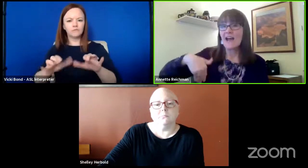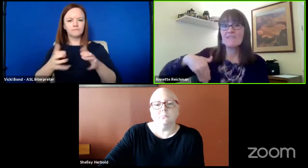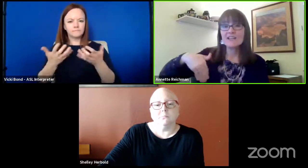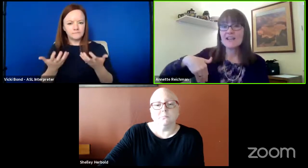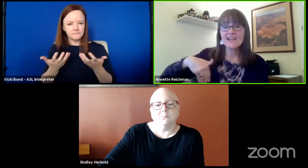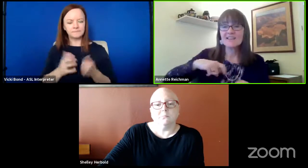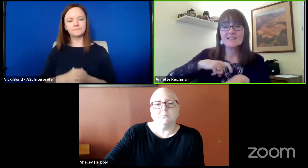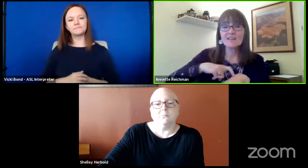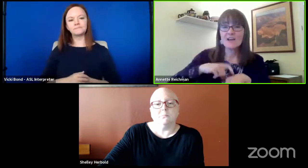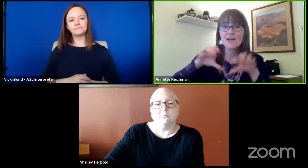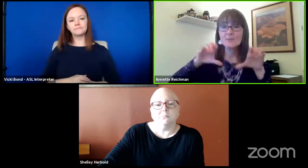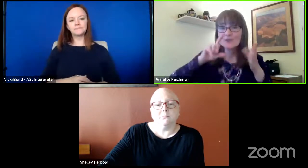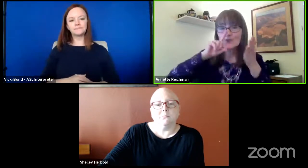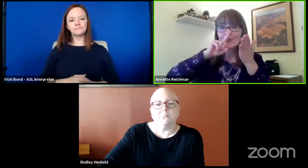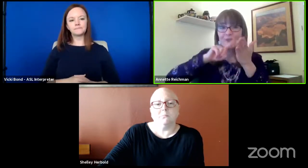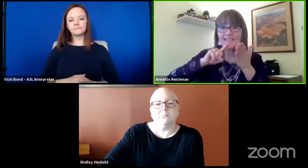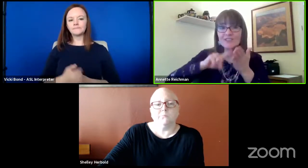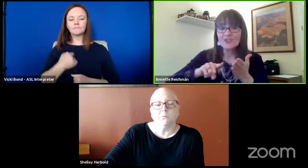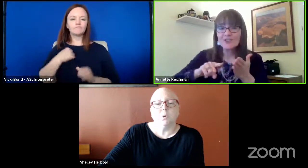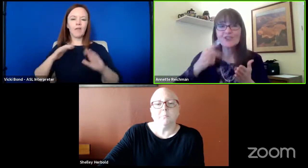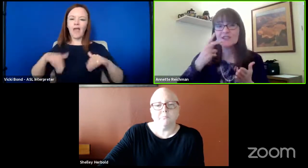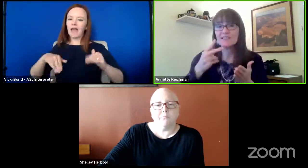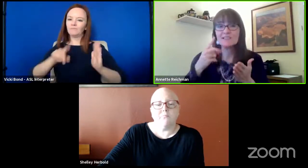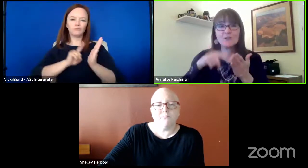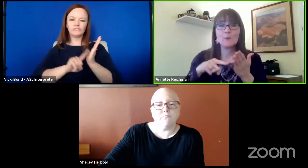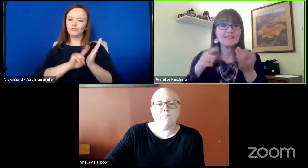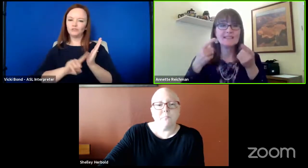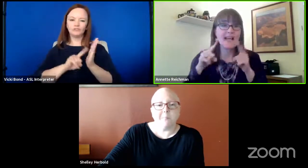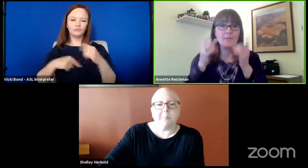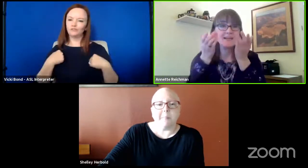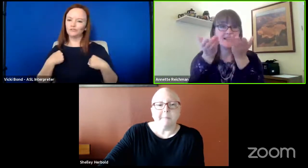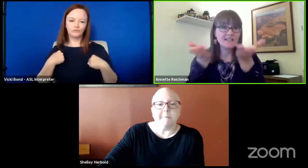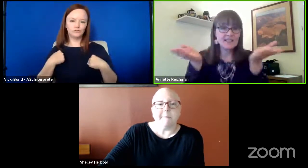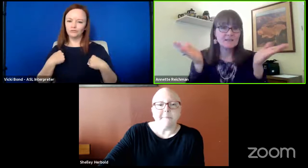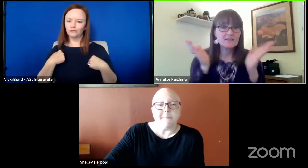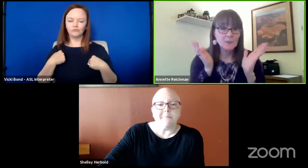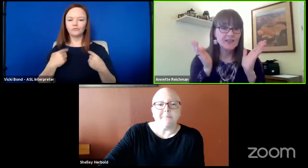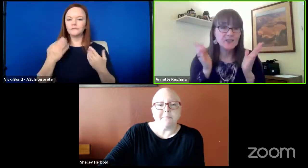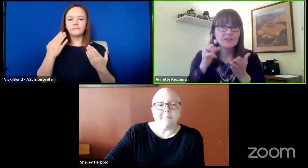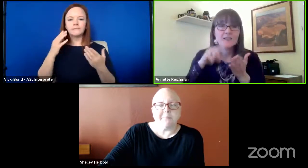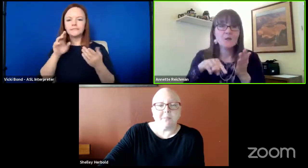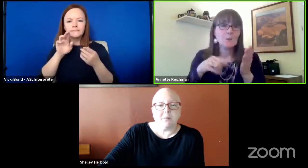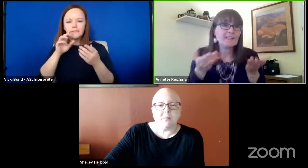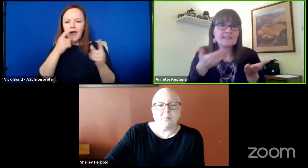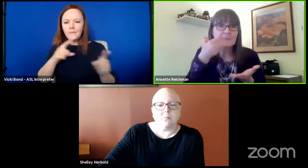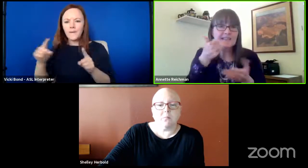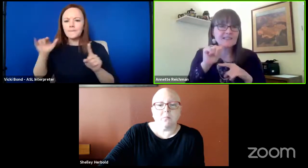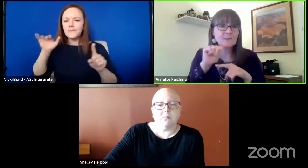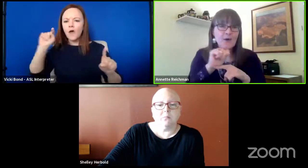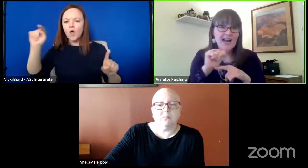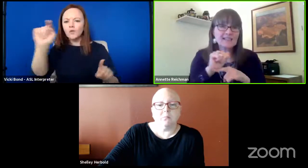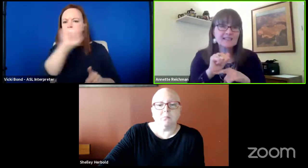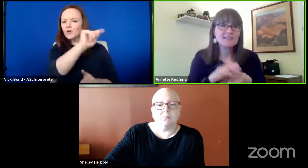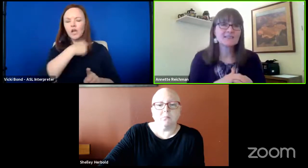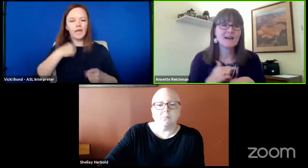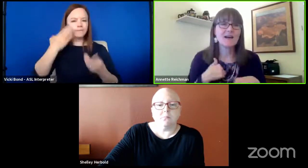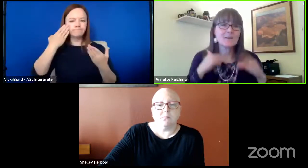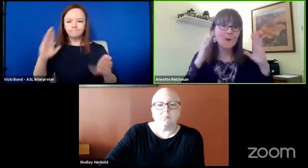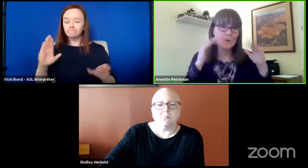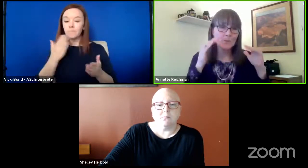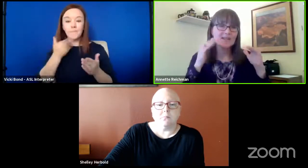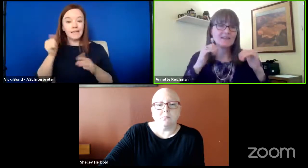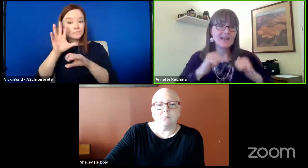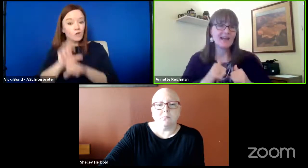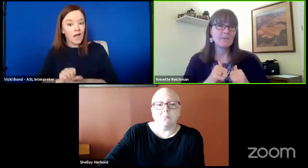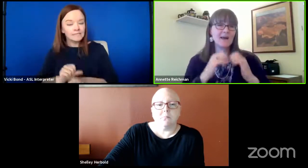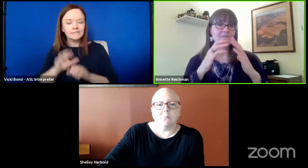I haven't taken the time to do research to see what's happening elsewhere, what's best practice. I